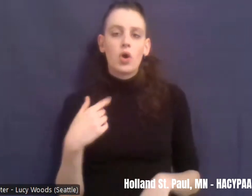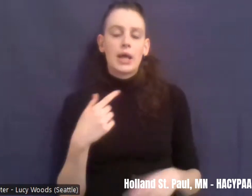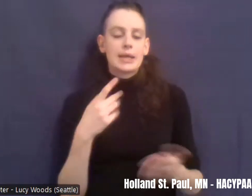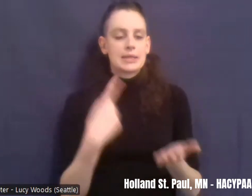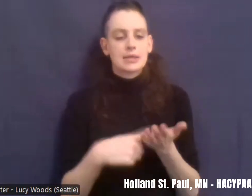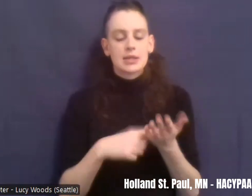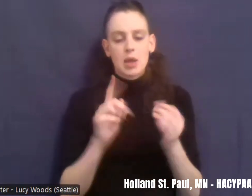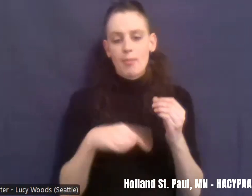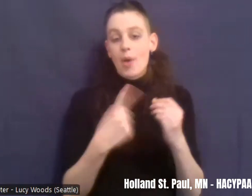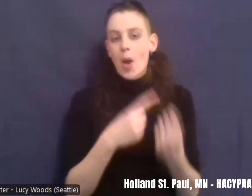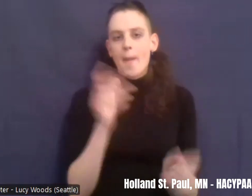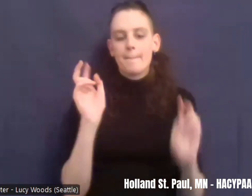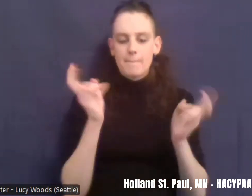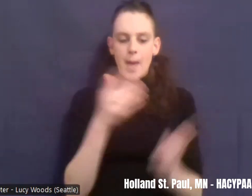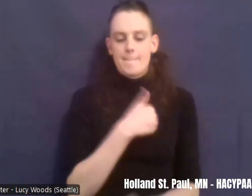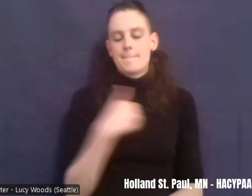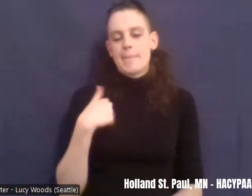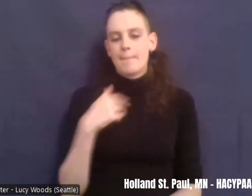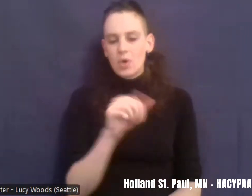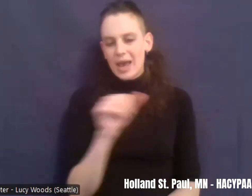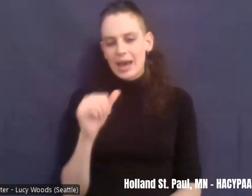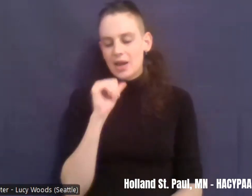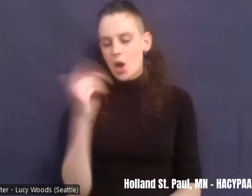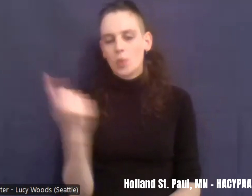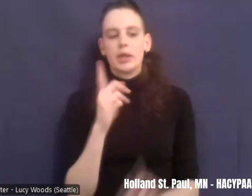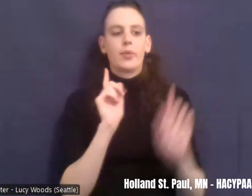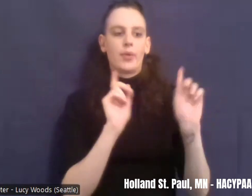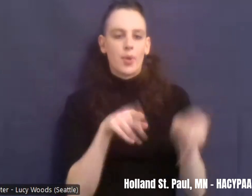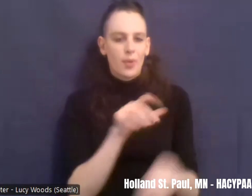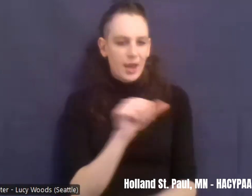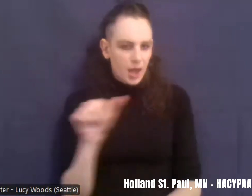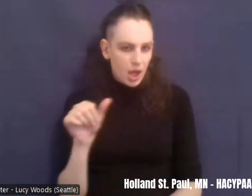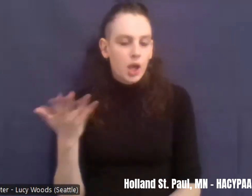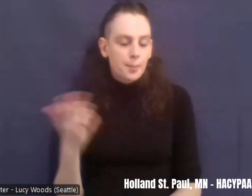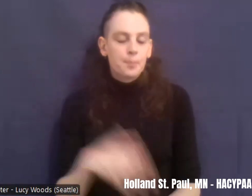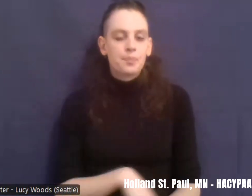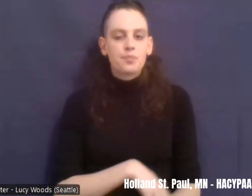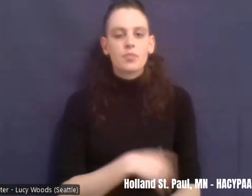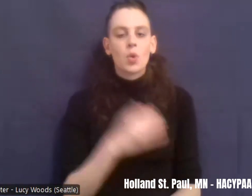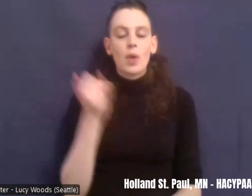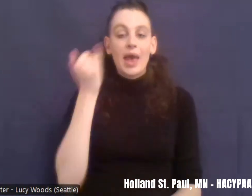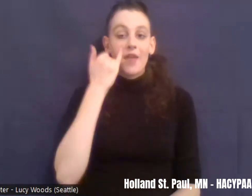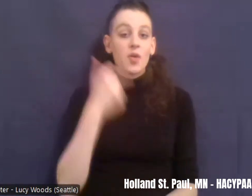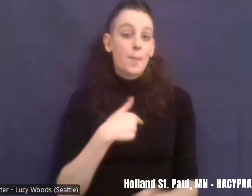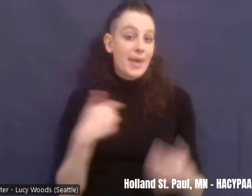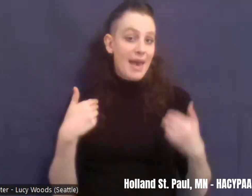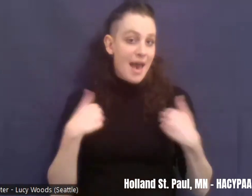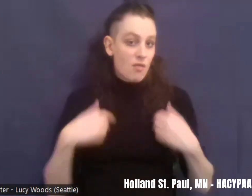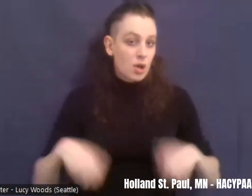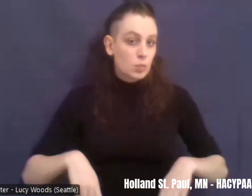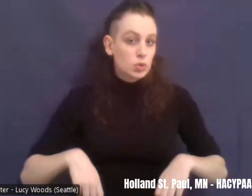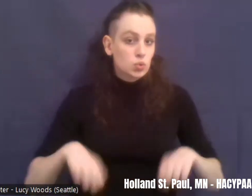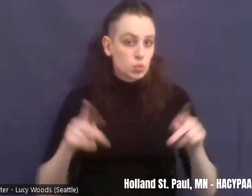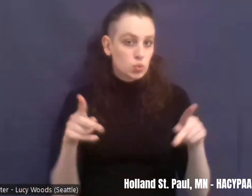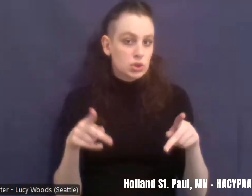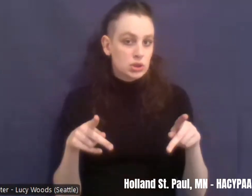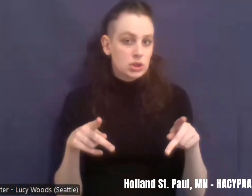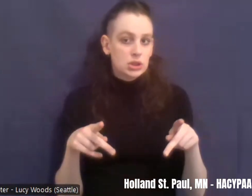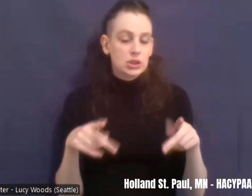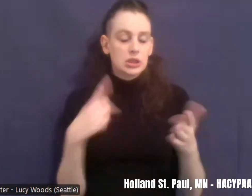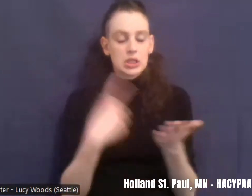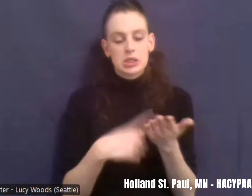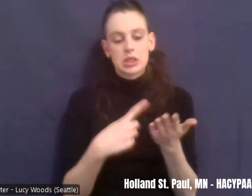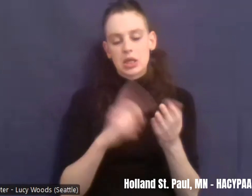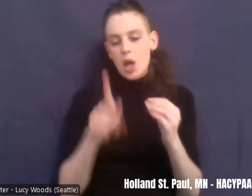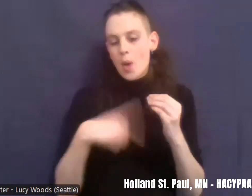Anonymous and not just like go to Alcoholics Anonymous. So like if I'm like given the opportunity to talk this much about like step work,